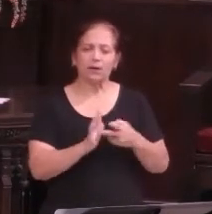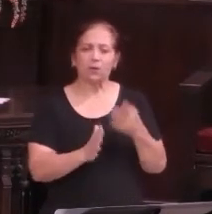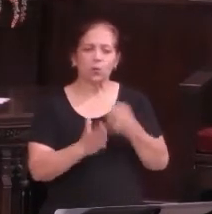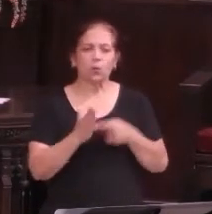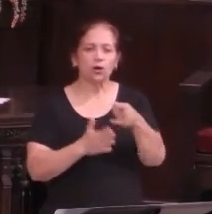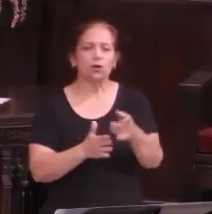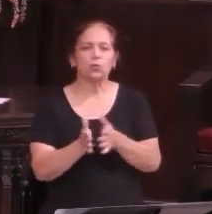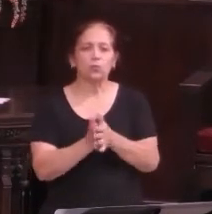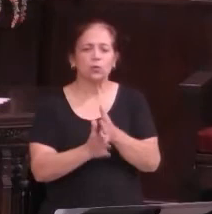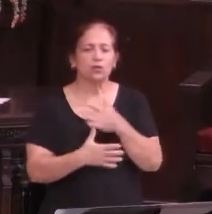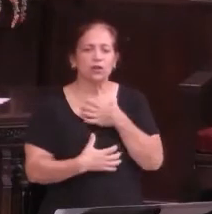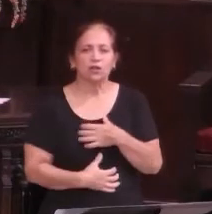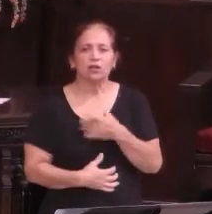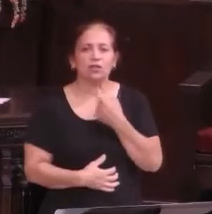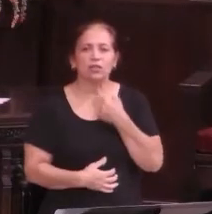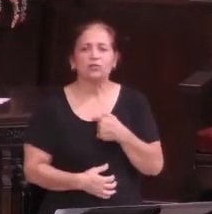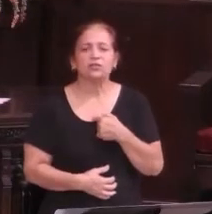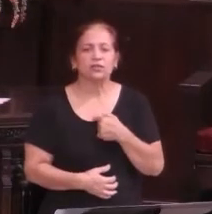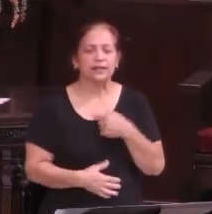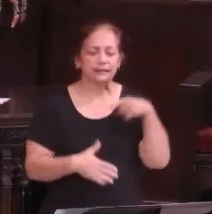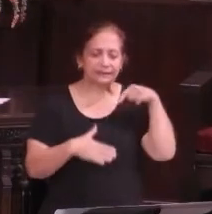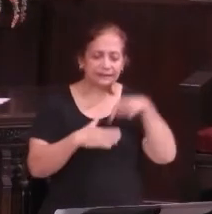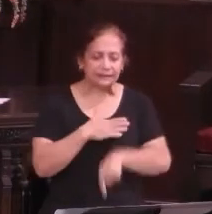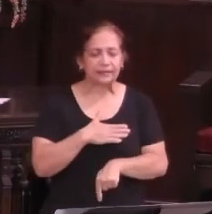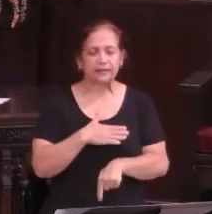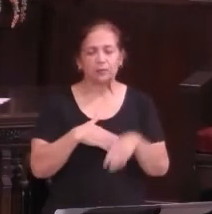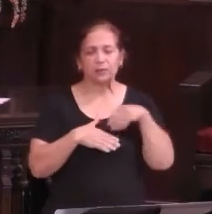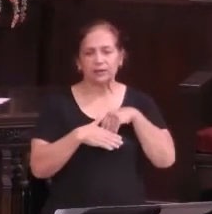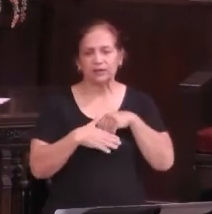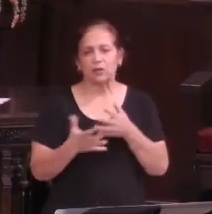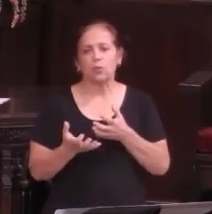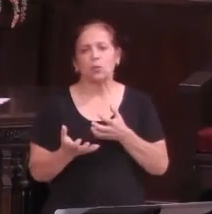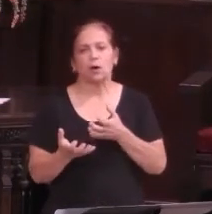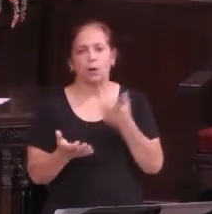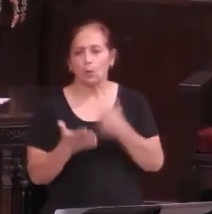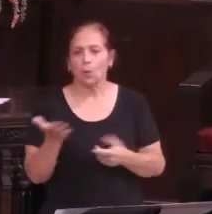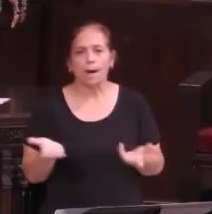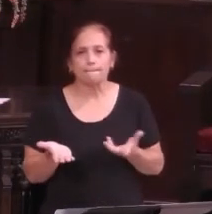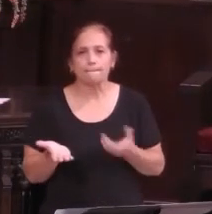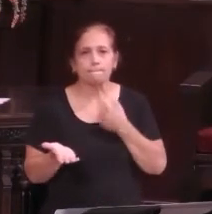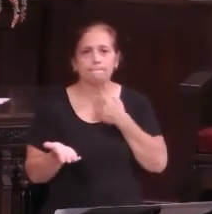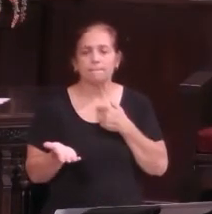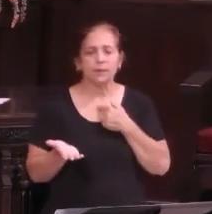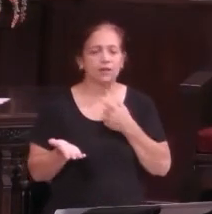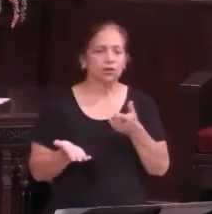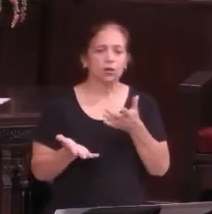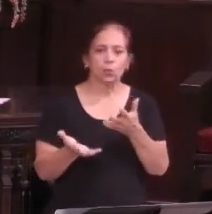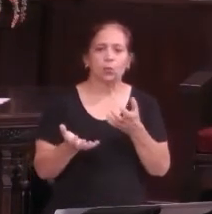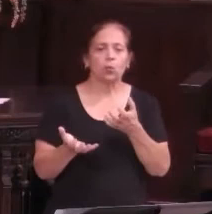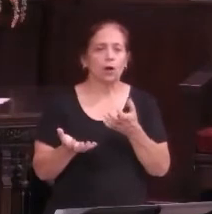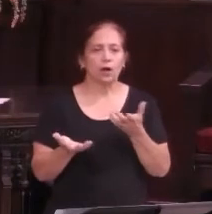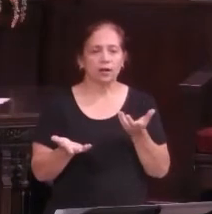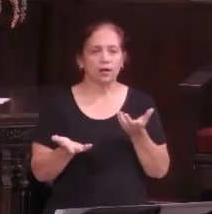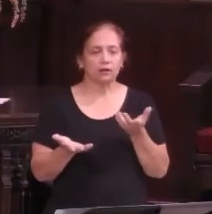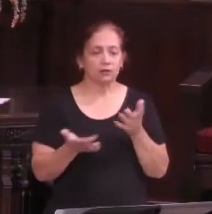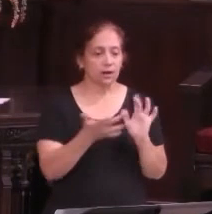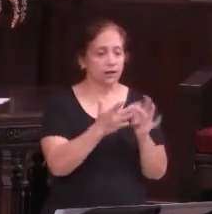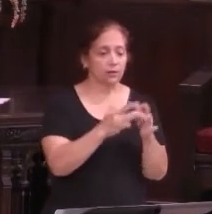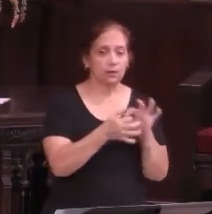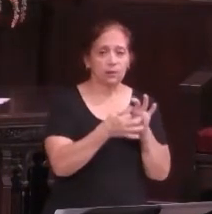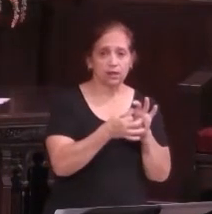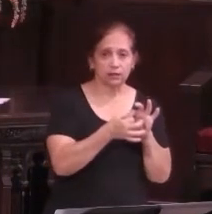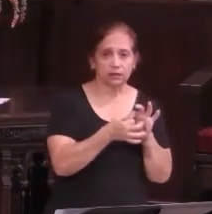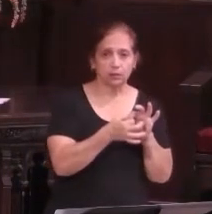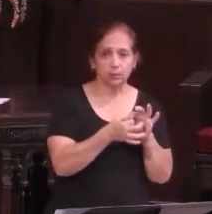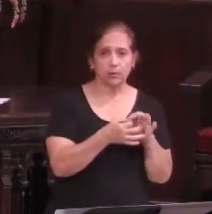you longing for deep inside? Do you yearn for an intimate